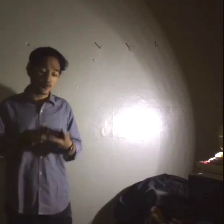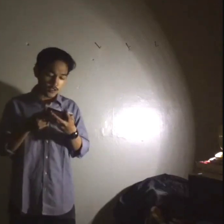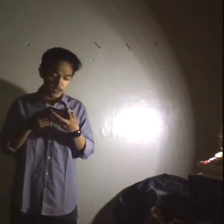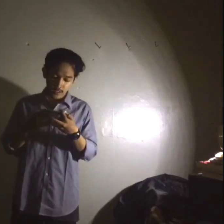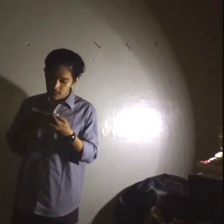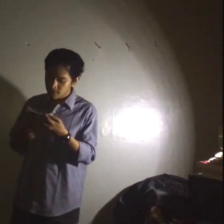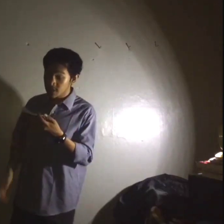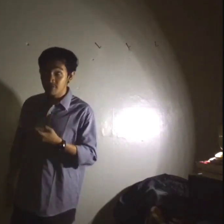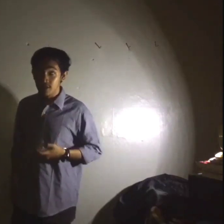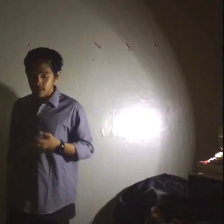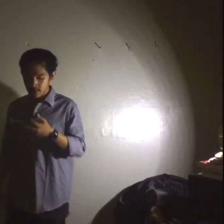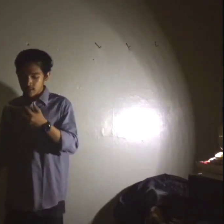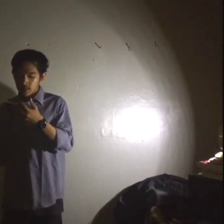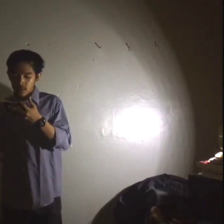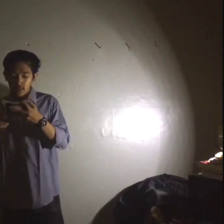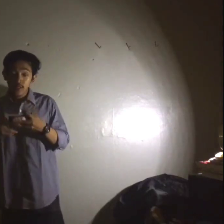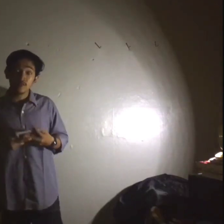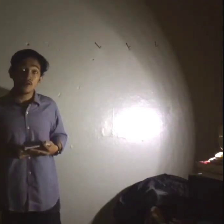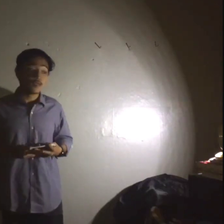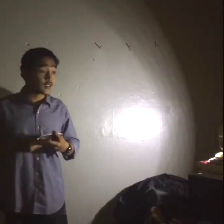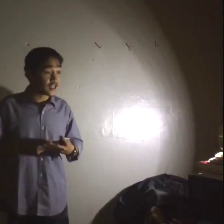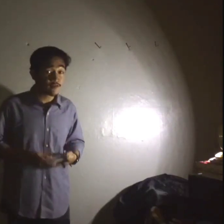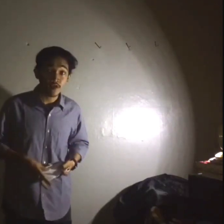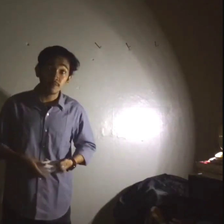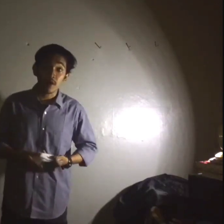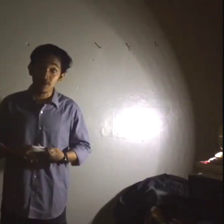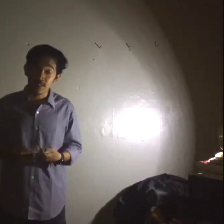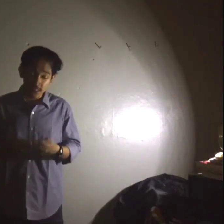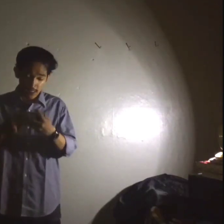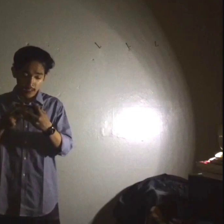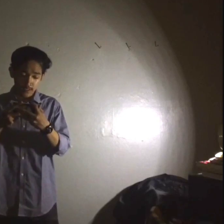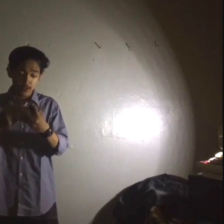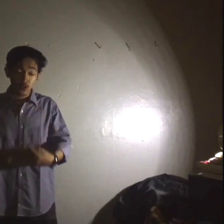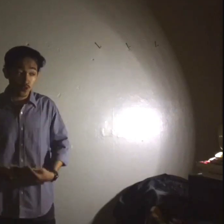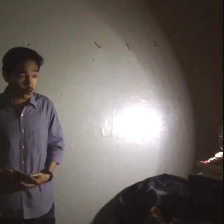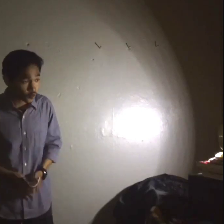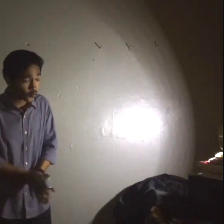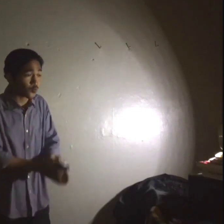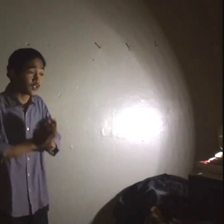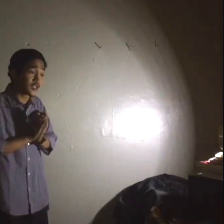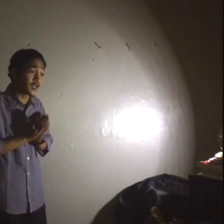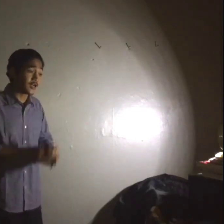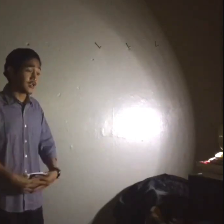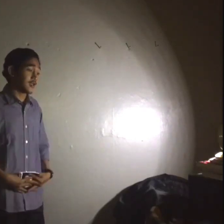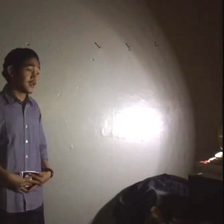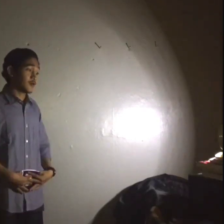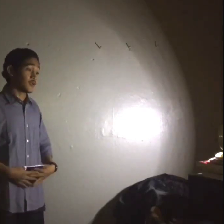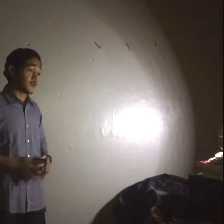the second material that will be delivered by Miss Dinda. So, Miss Dinda is